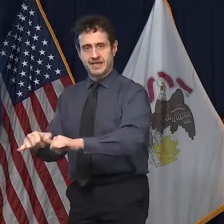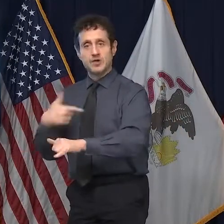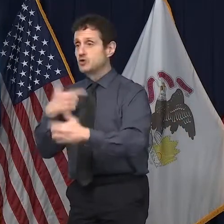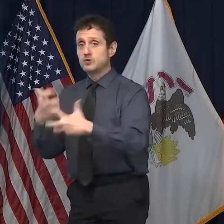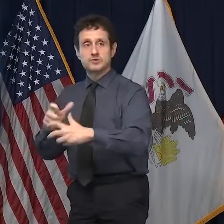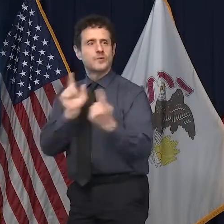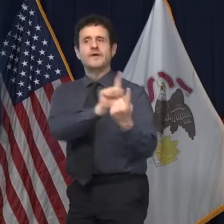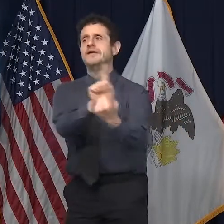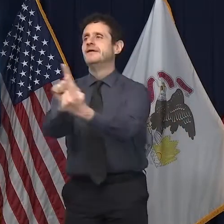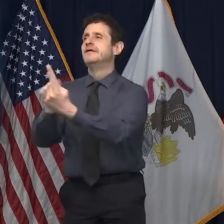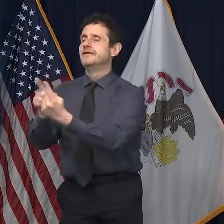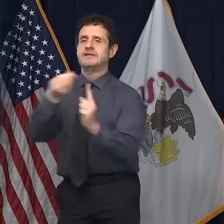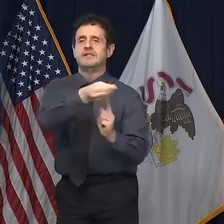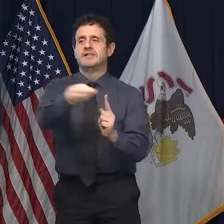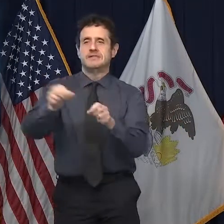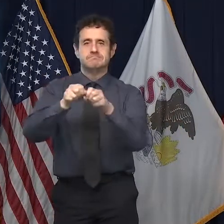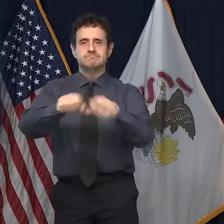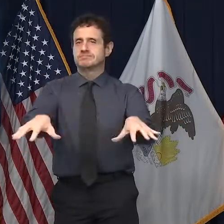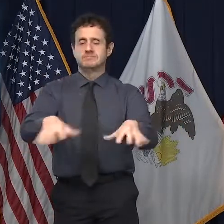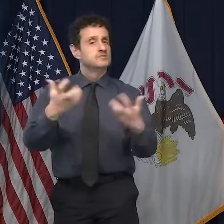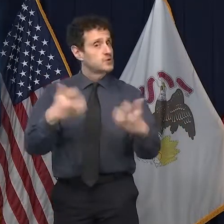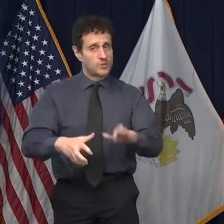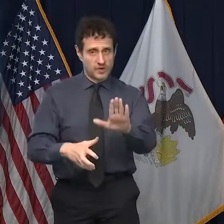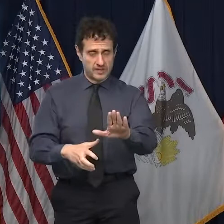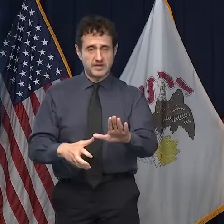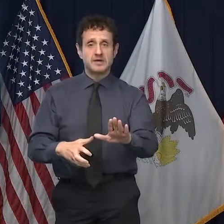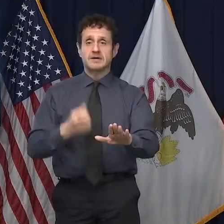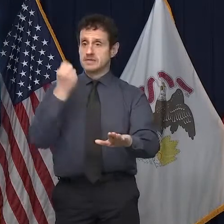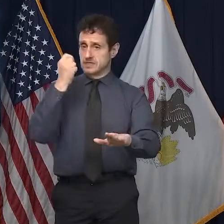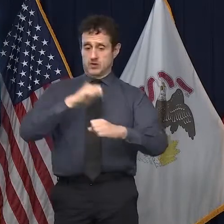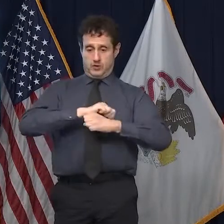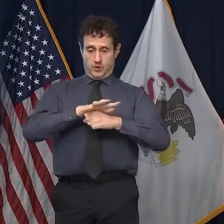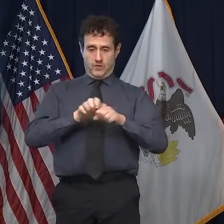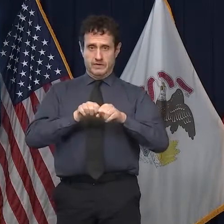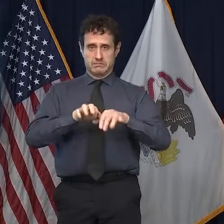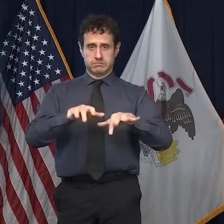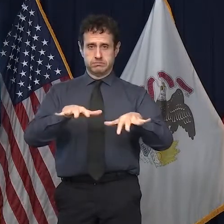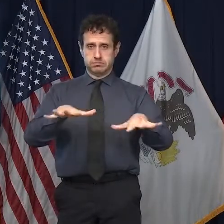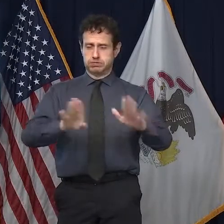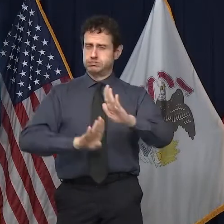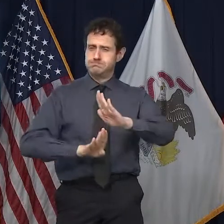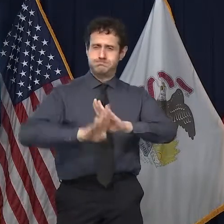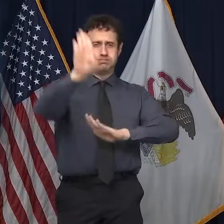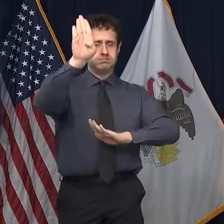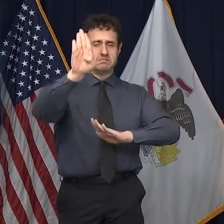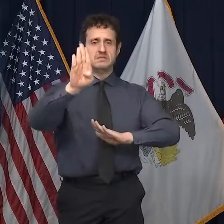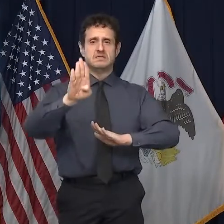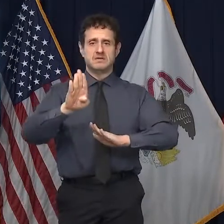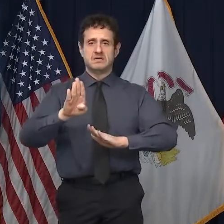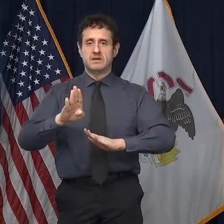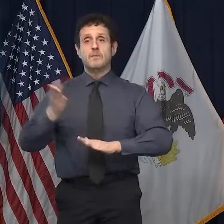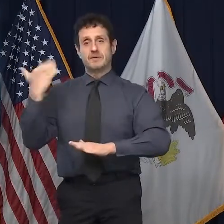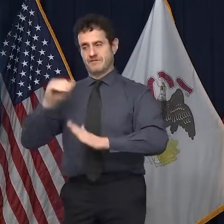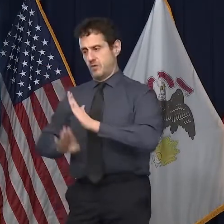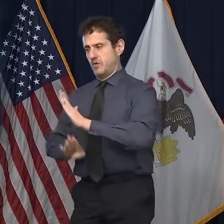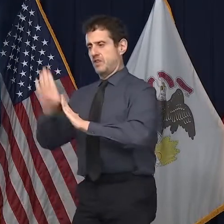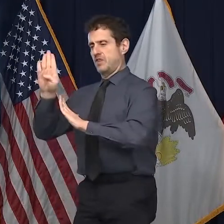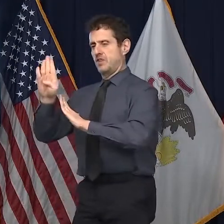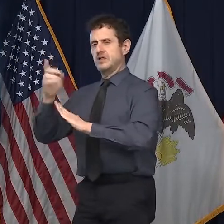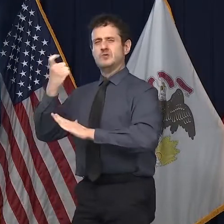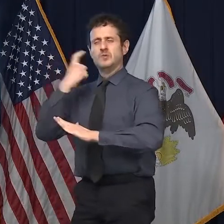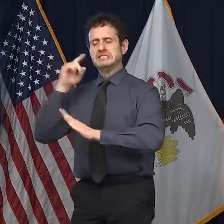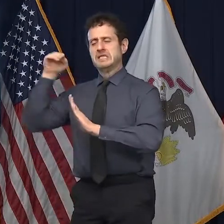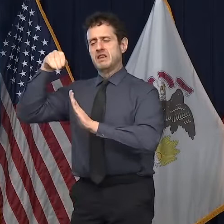The virus is spreading rapidly. We are fully into the second wave or second surge, and the cases